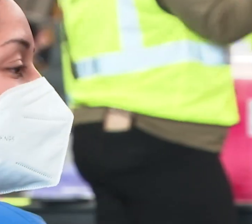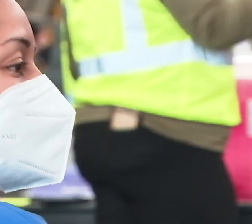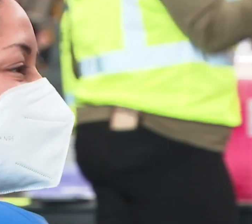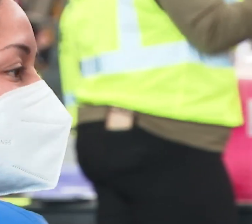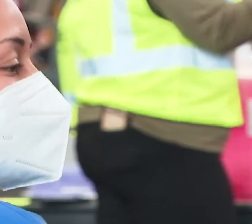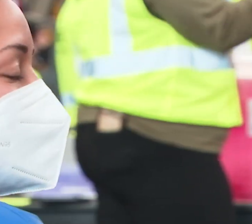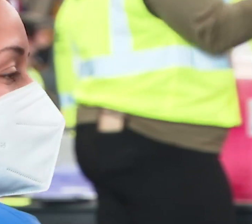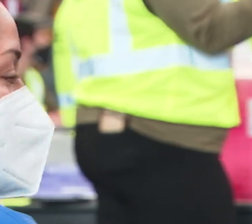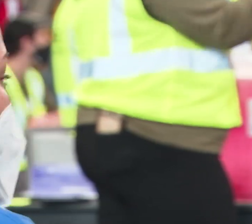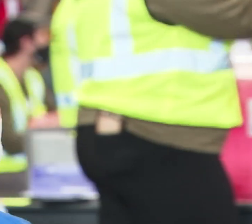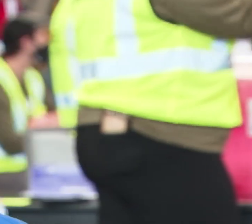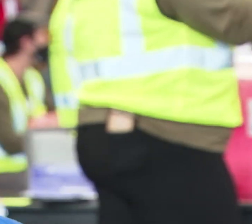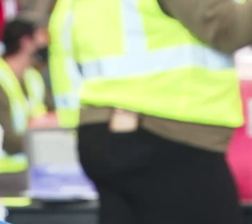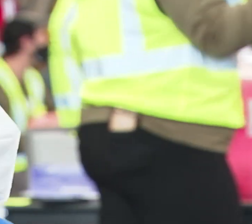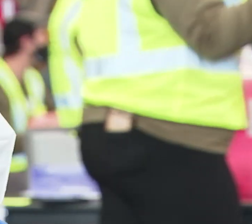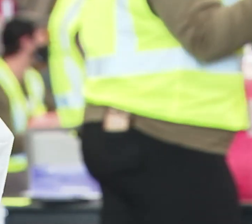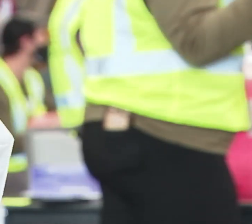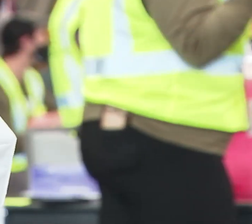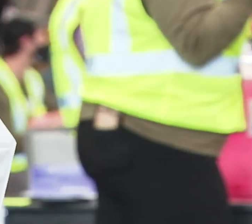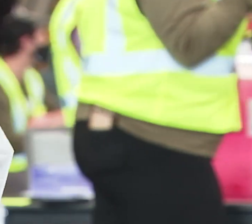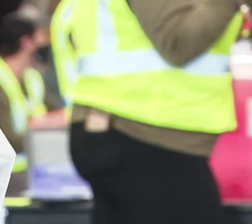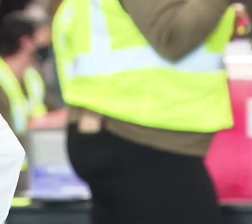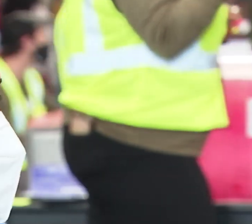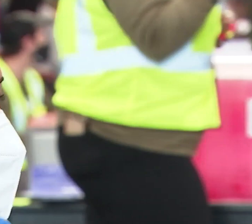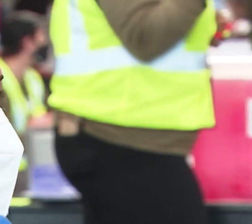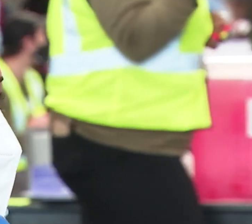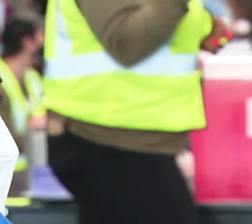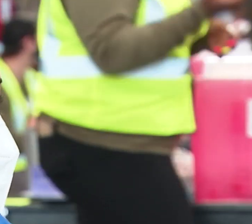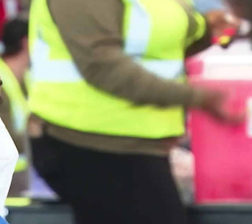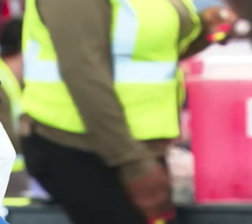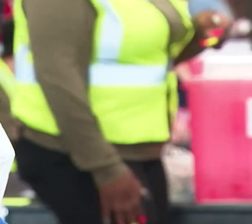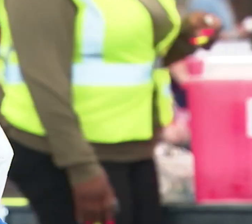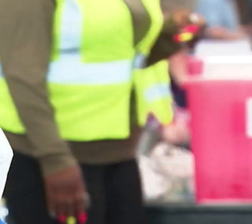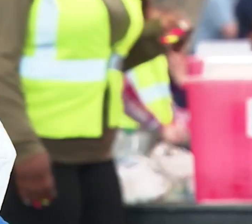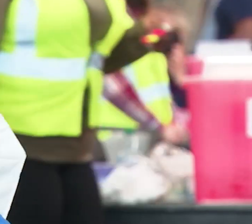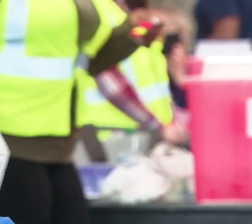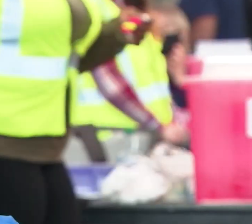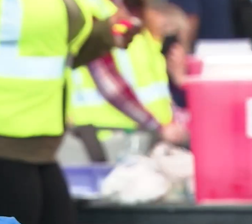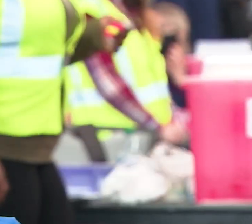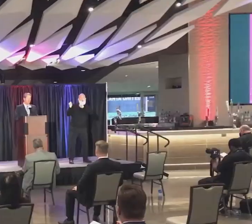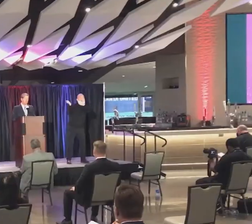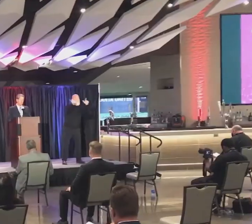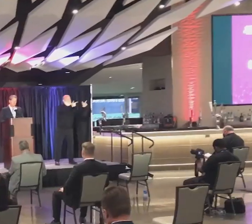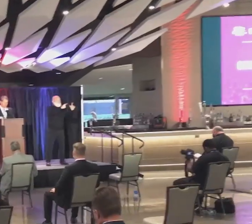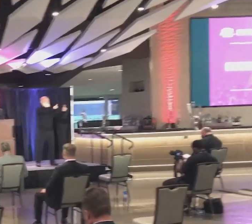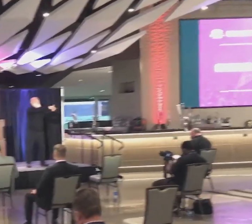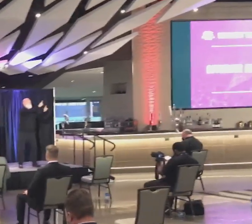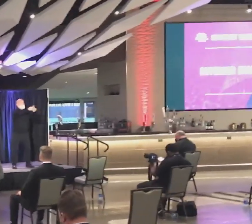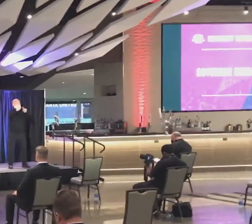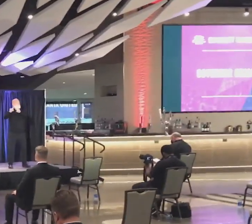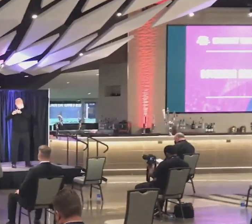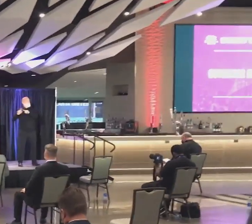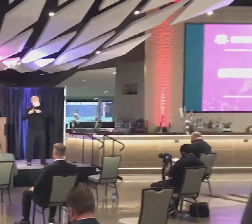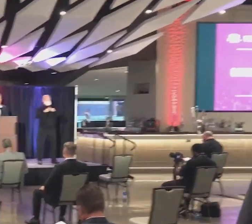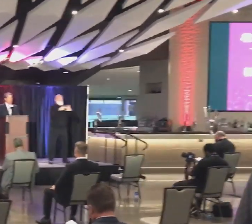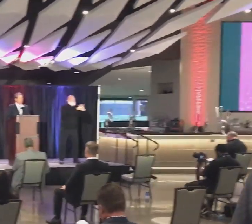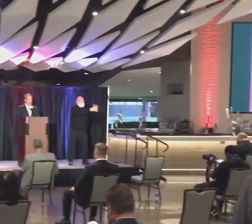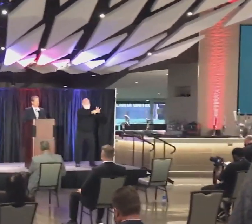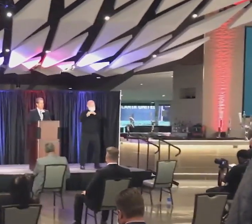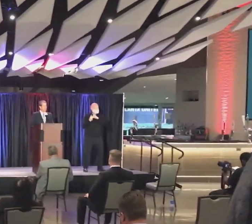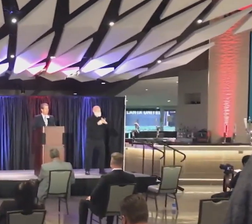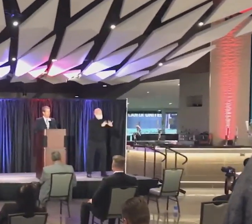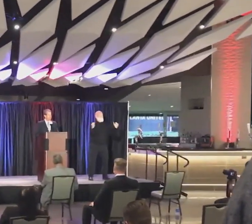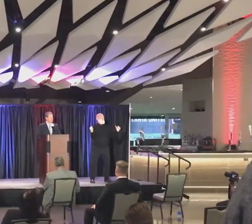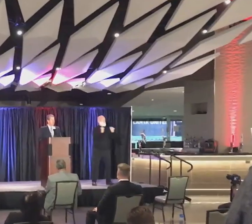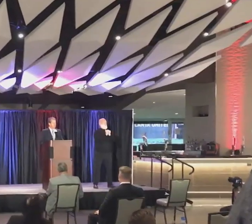700 people will be working the site, 220 of them active-duty military members. Governor Kemp applauding the joint effort